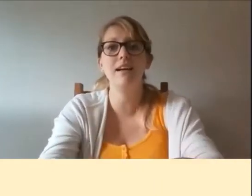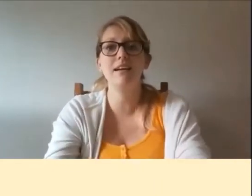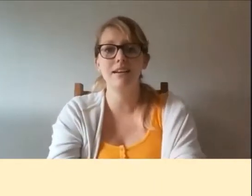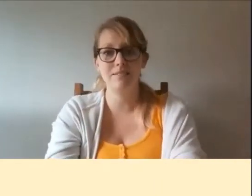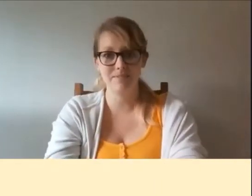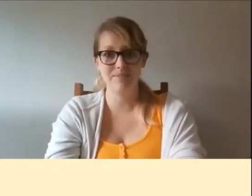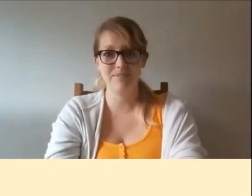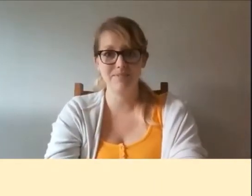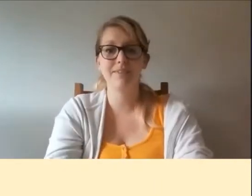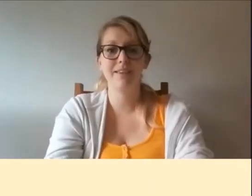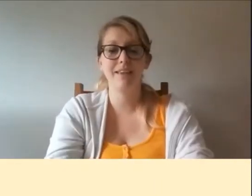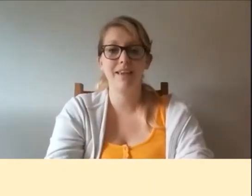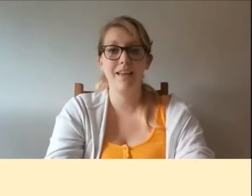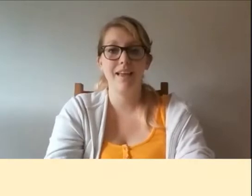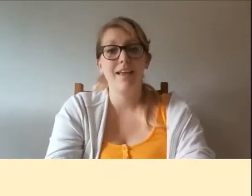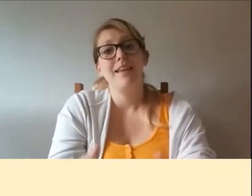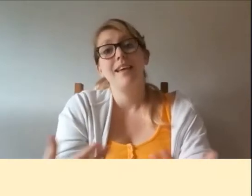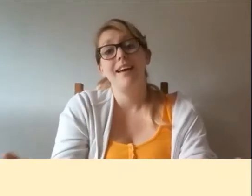along.